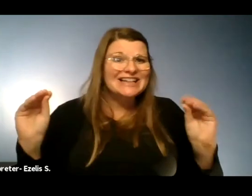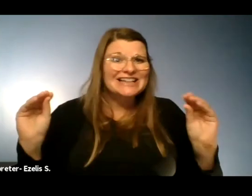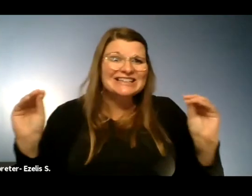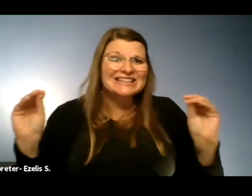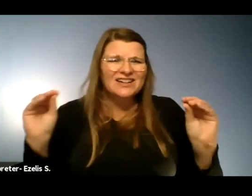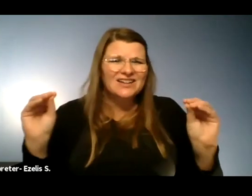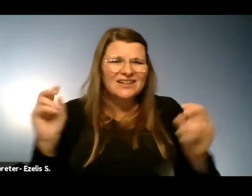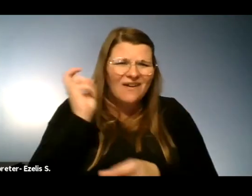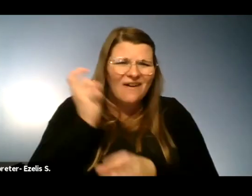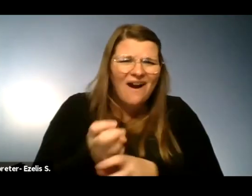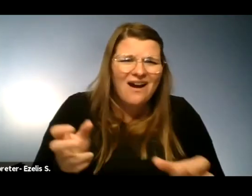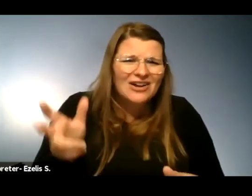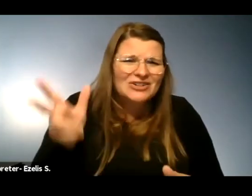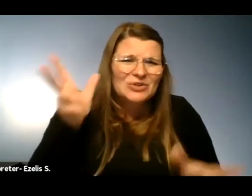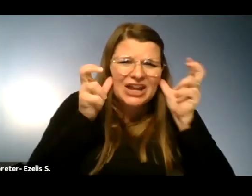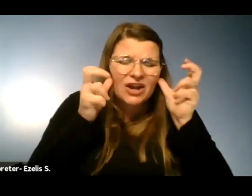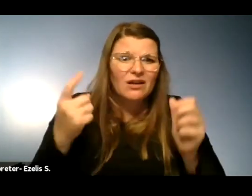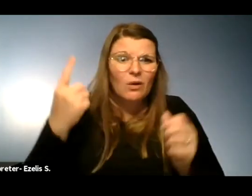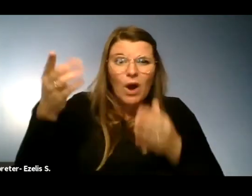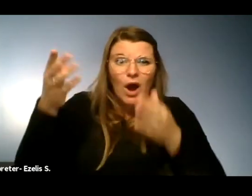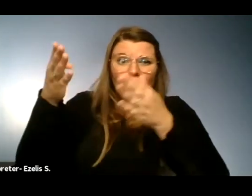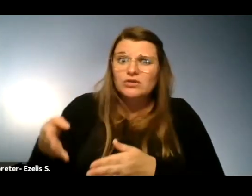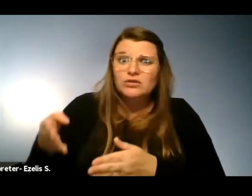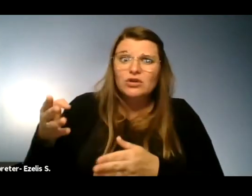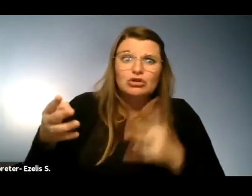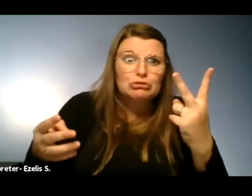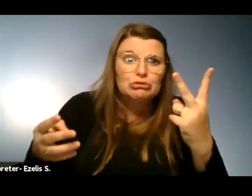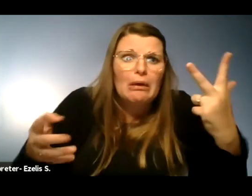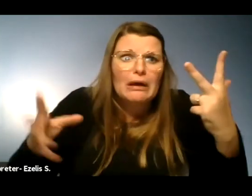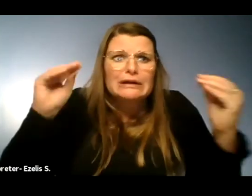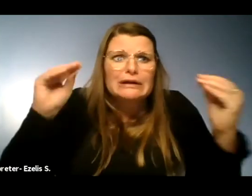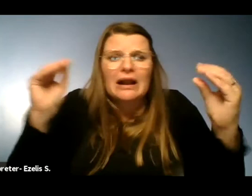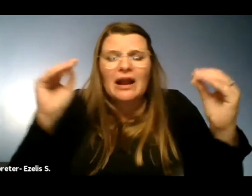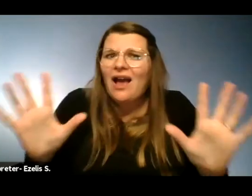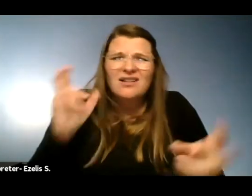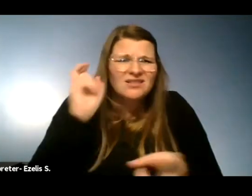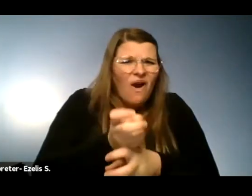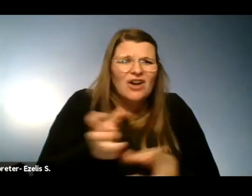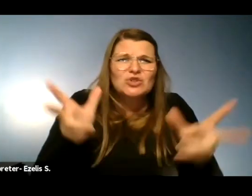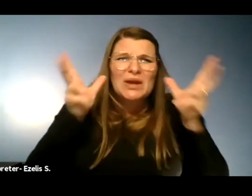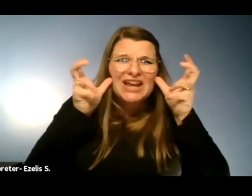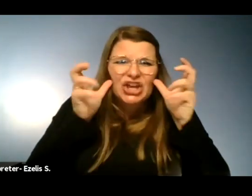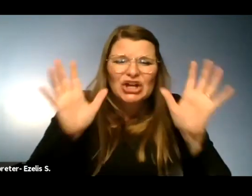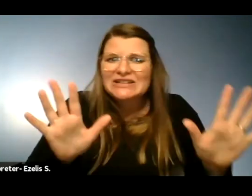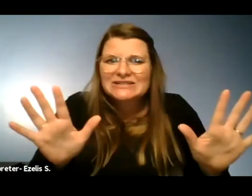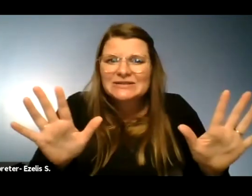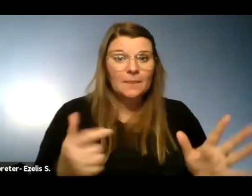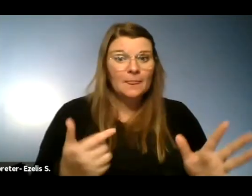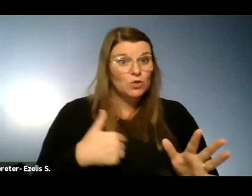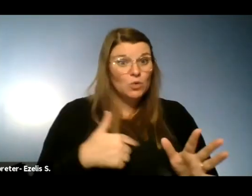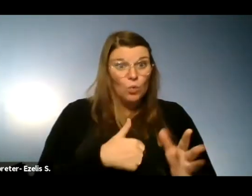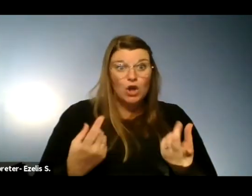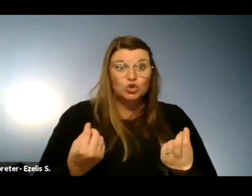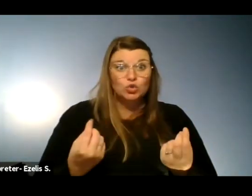It's hard to hear when more than one person talks at a time. So what can we do about